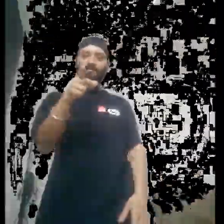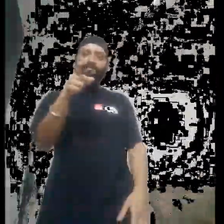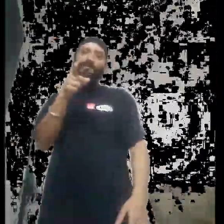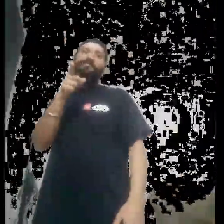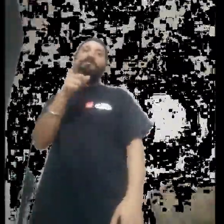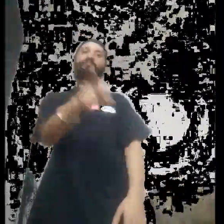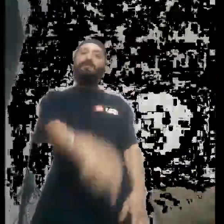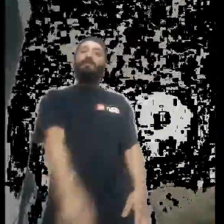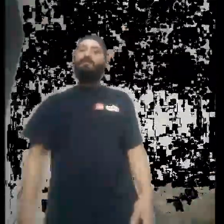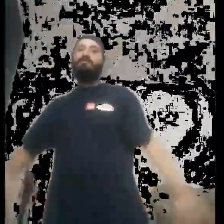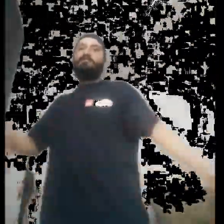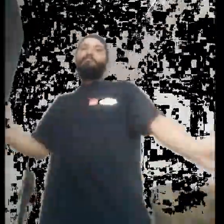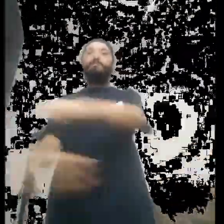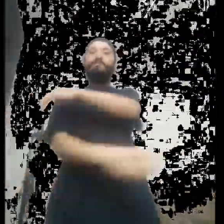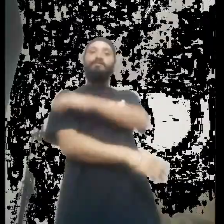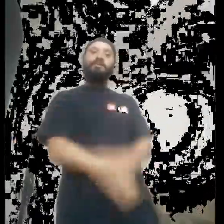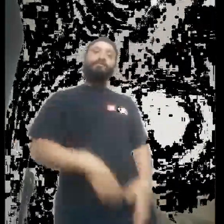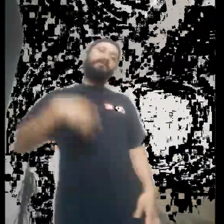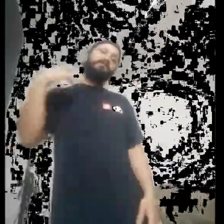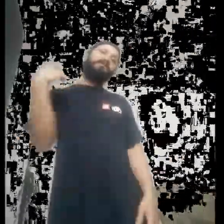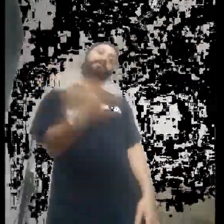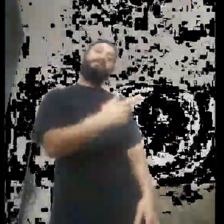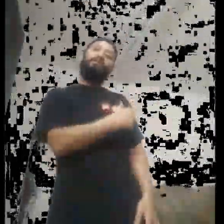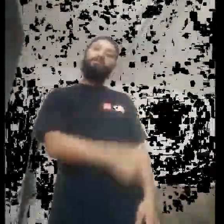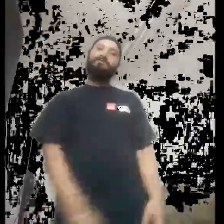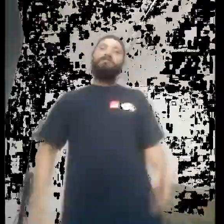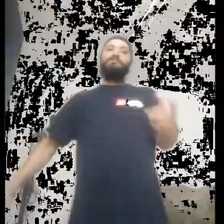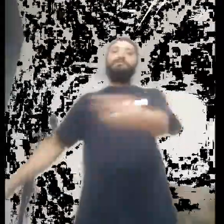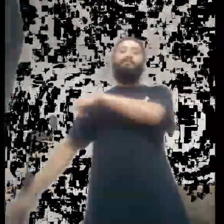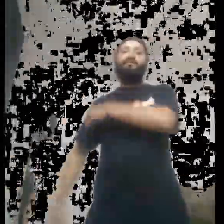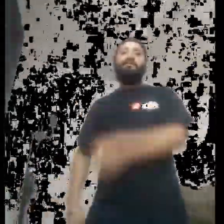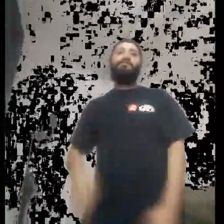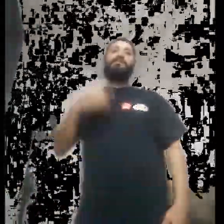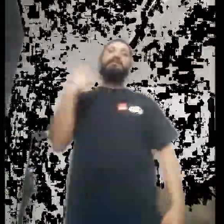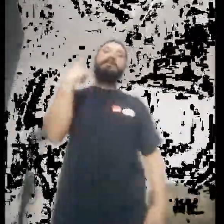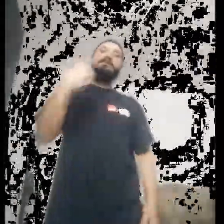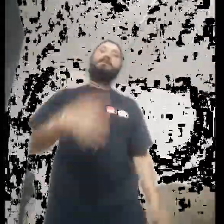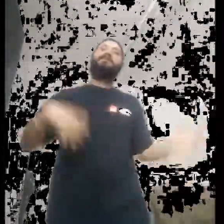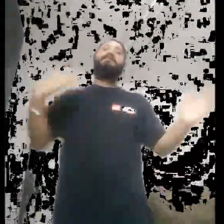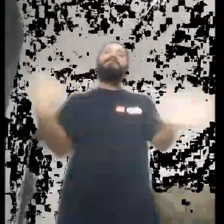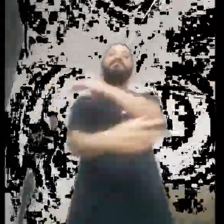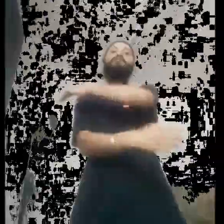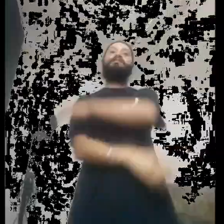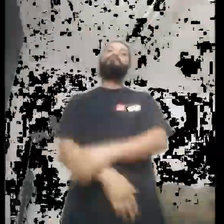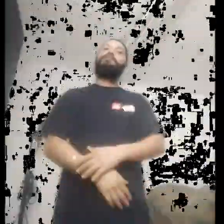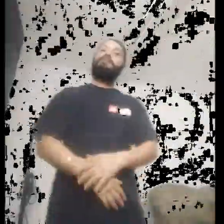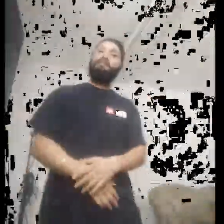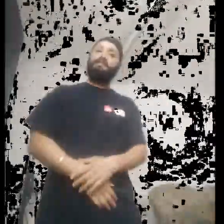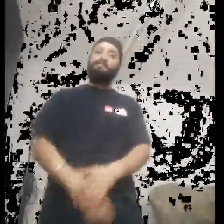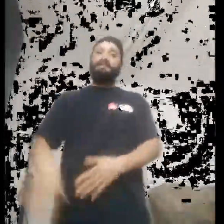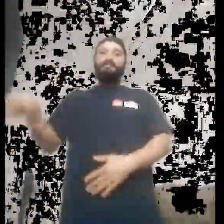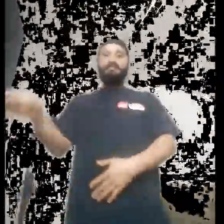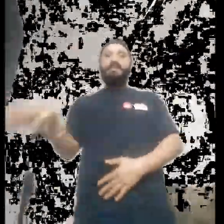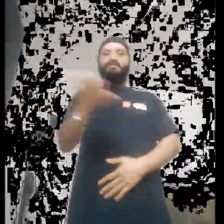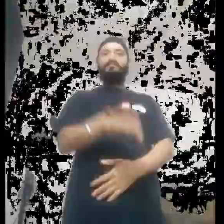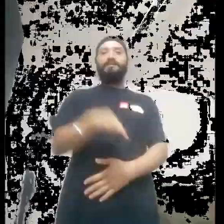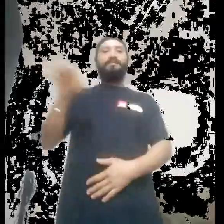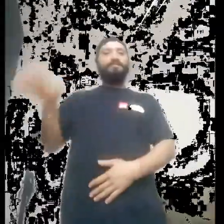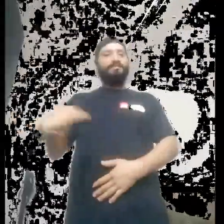are the one. Today I want to sing, turn one on the head, it always burning. That's why I